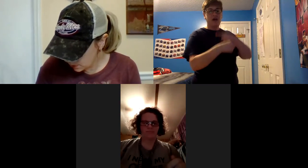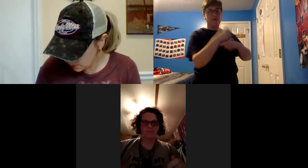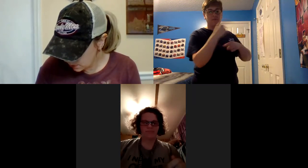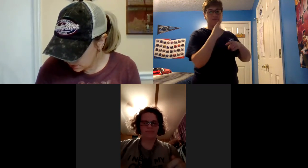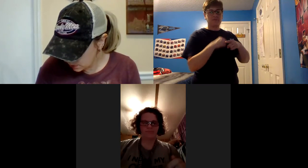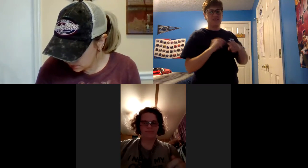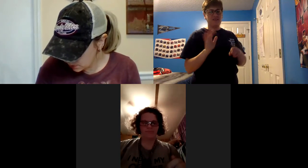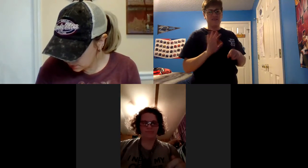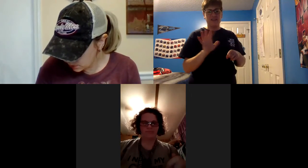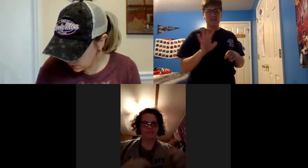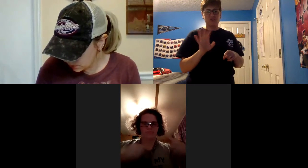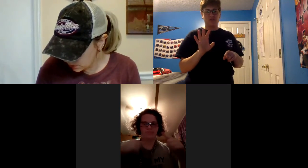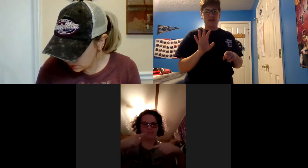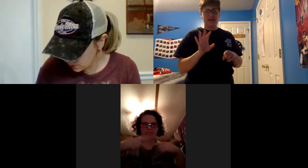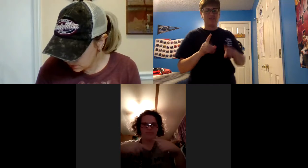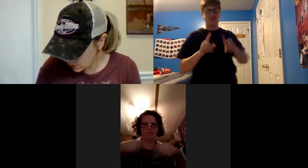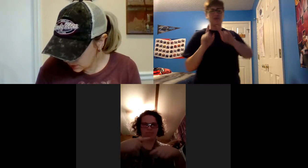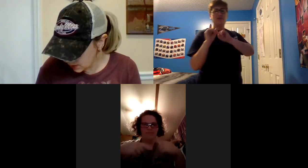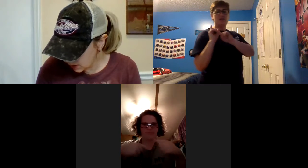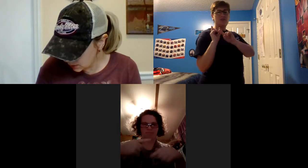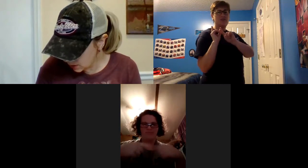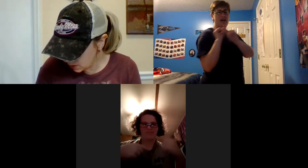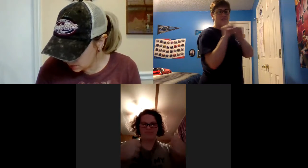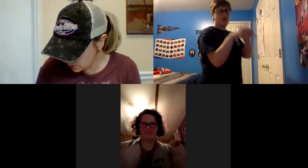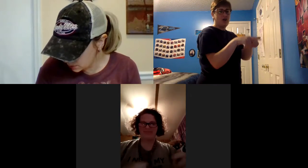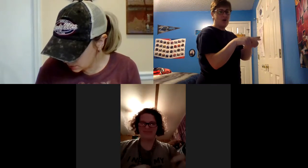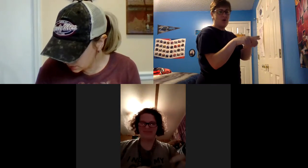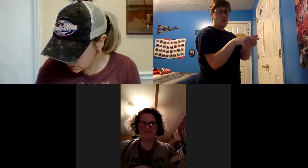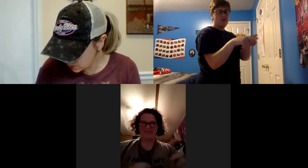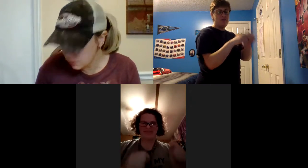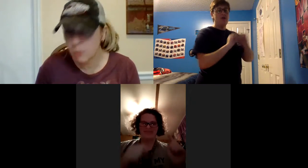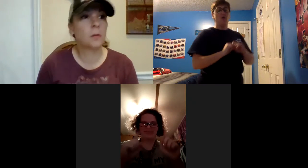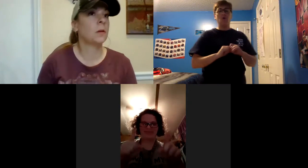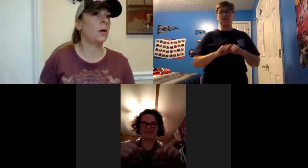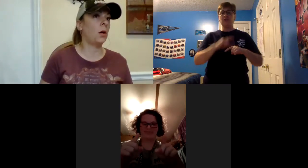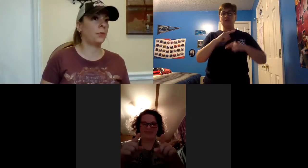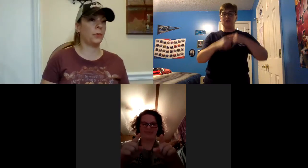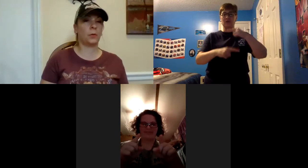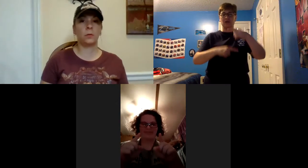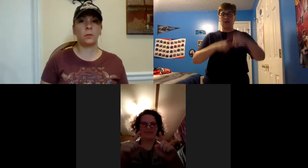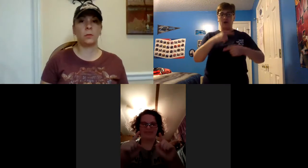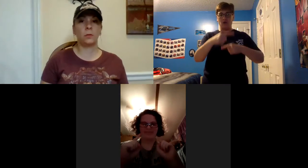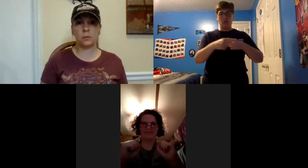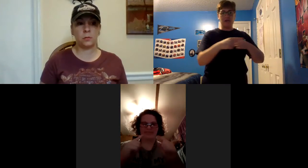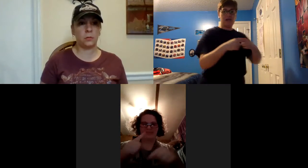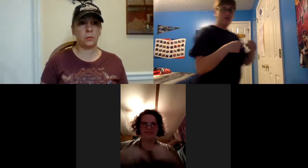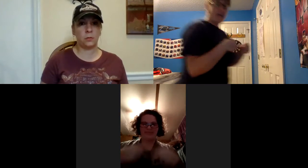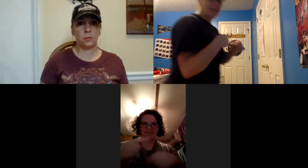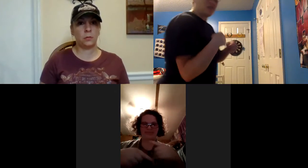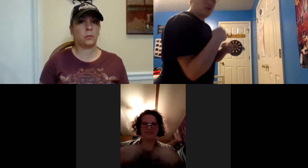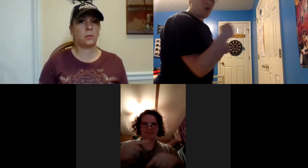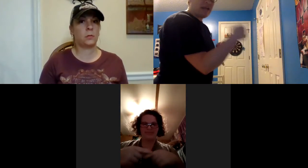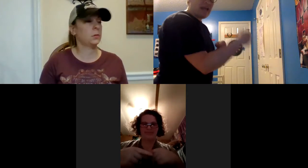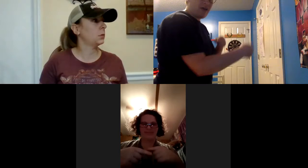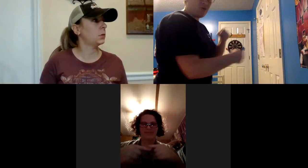do come. So I feel like I just threw a lot at you. So you've got go, or you can do go, and your